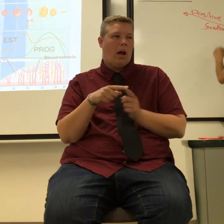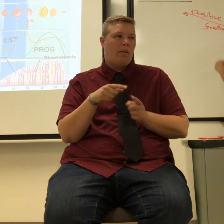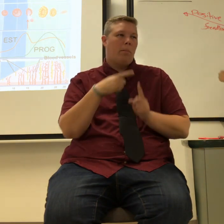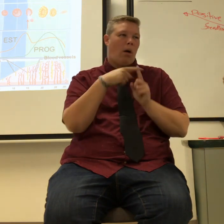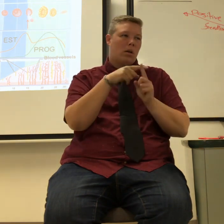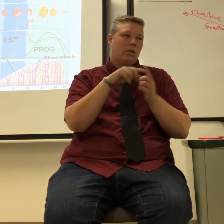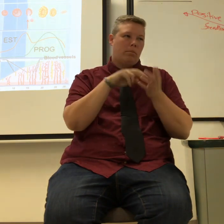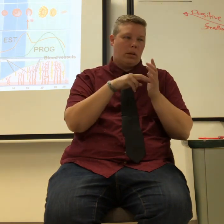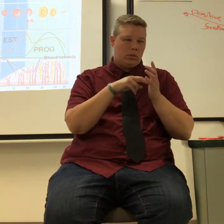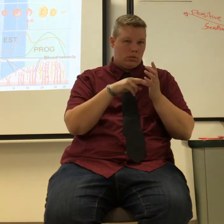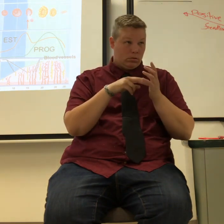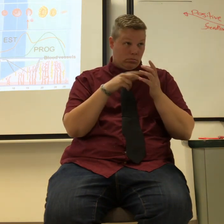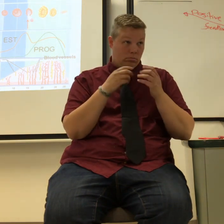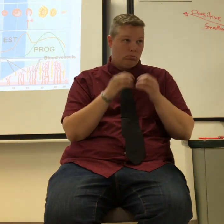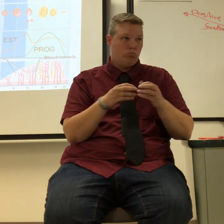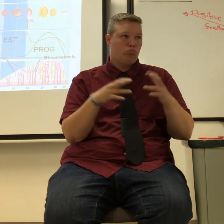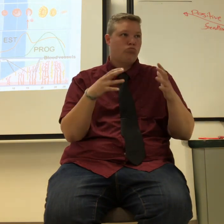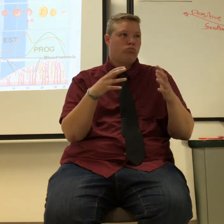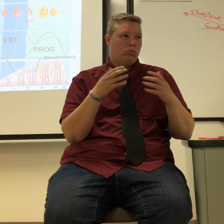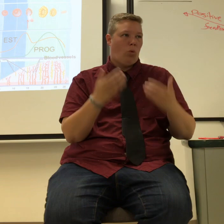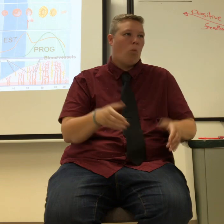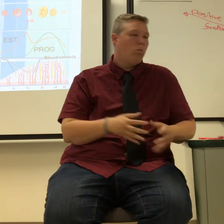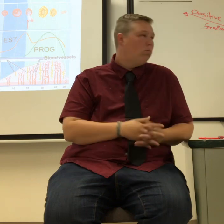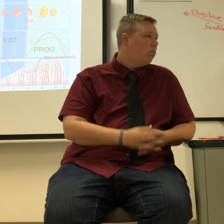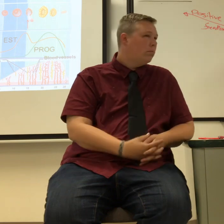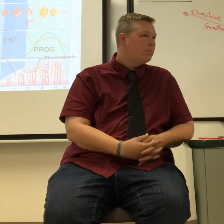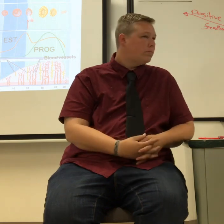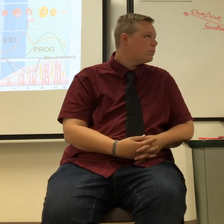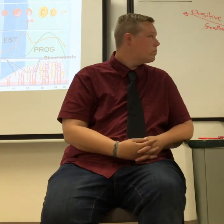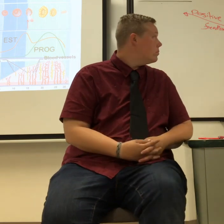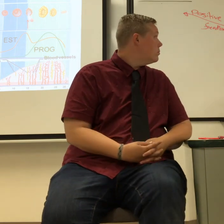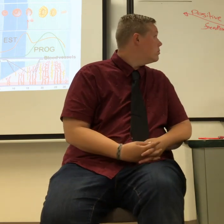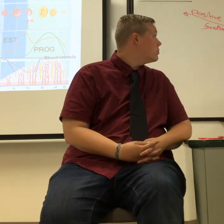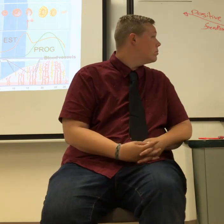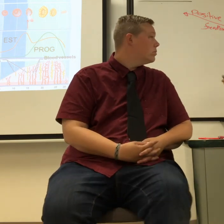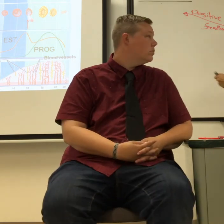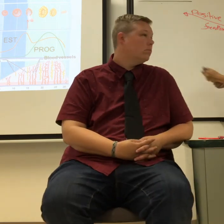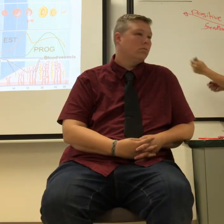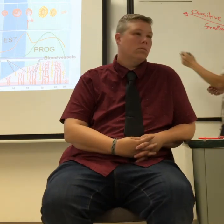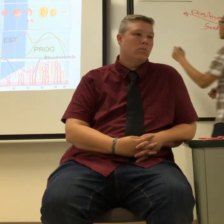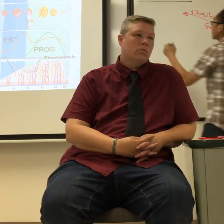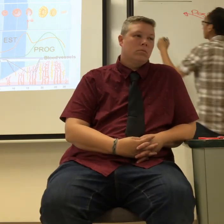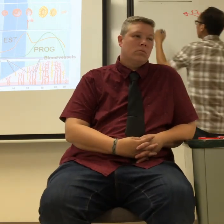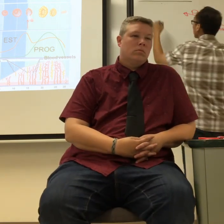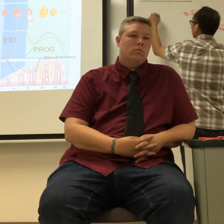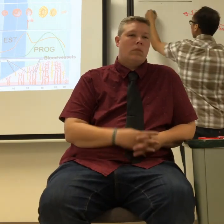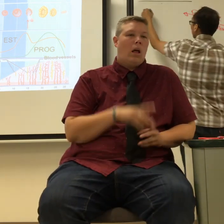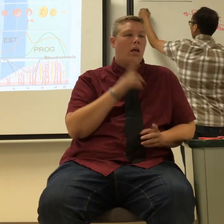What happens is, this causes a surge in LH.